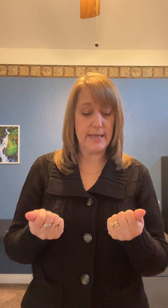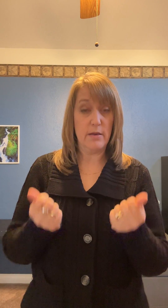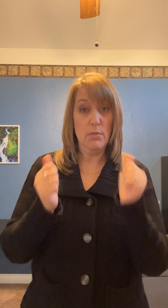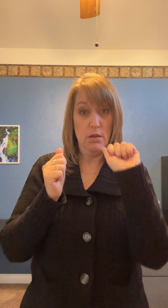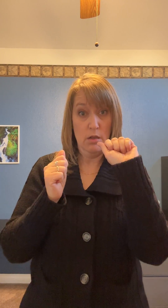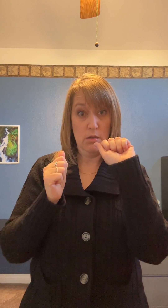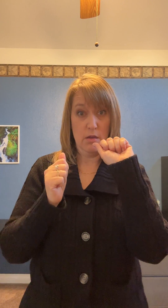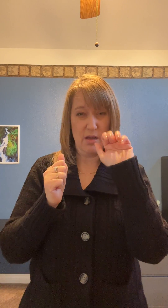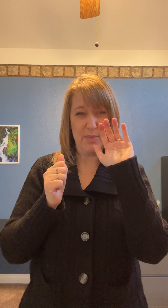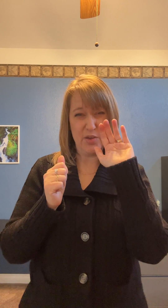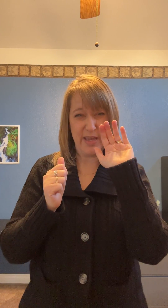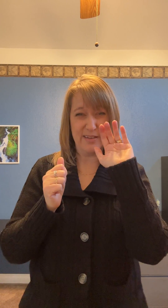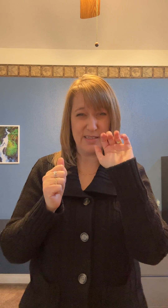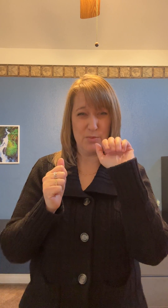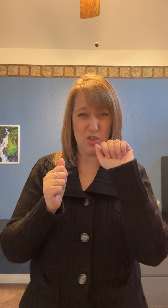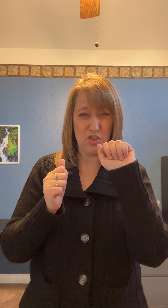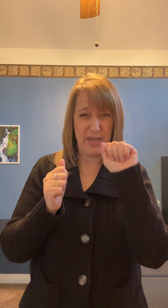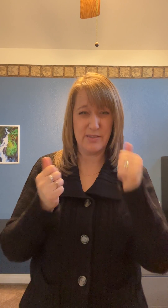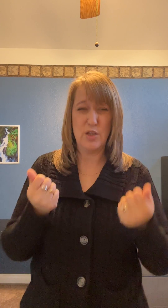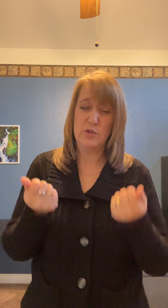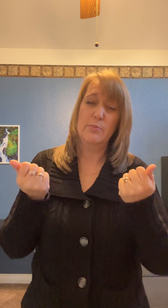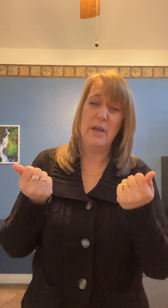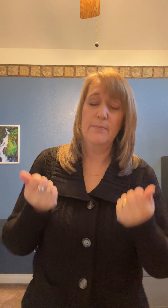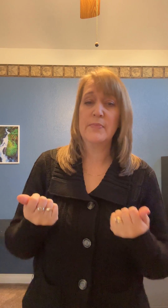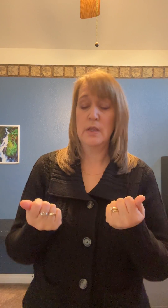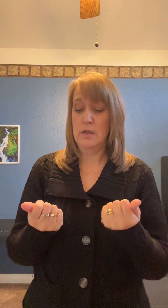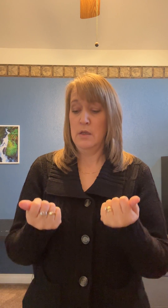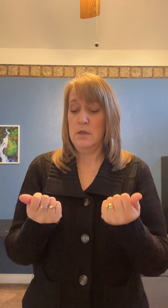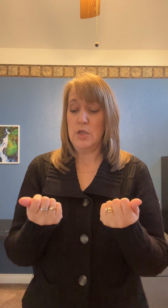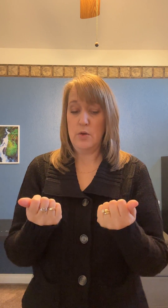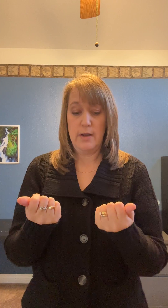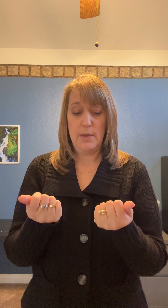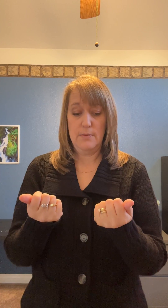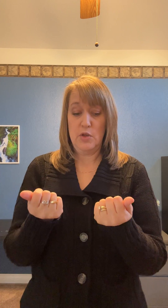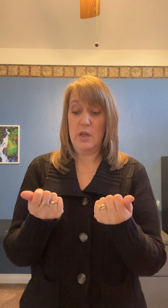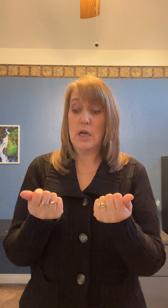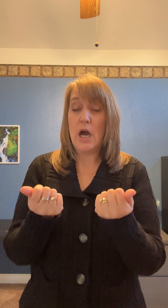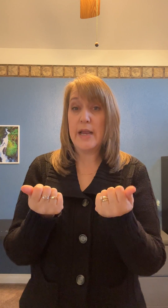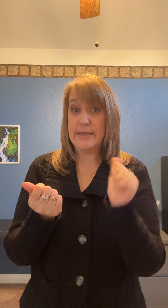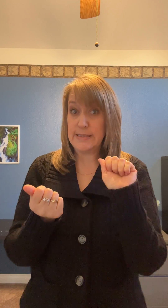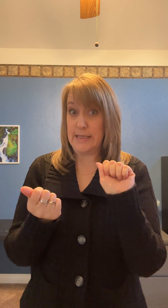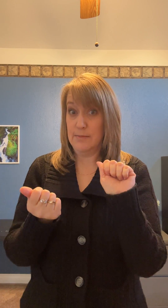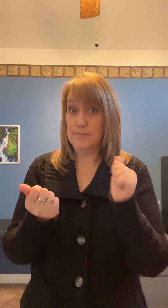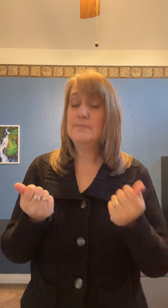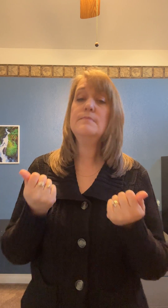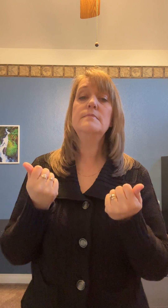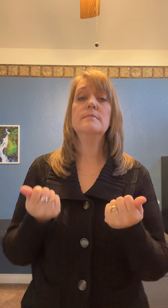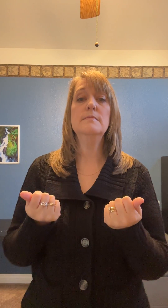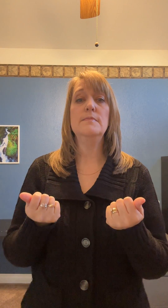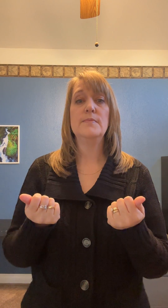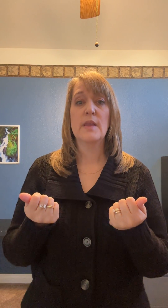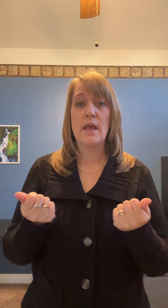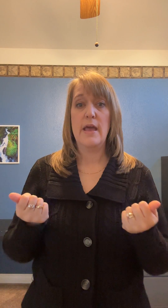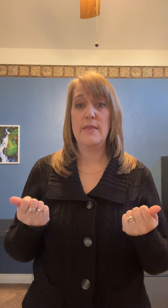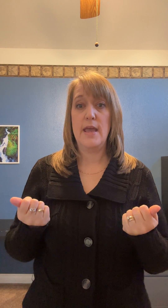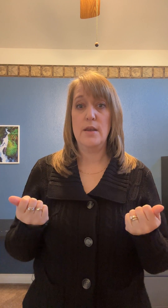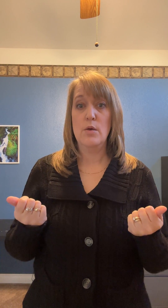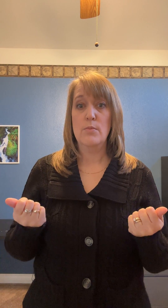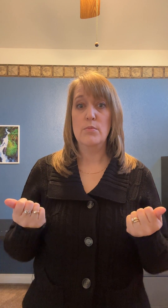them. I mean, you can't see them because your hand's closed, but you know what I mean. You can kind of see them. And then move